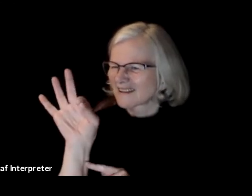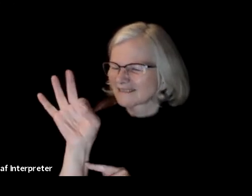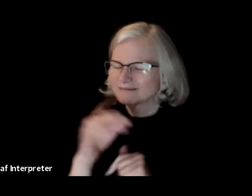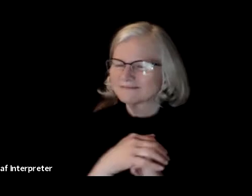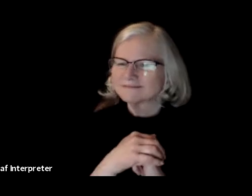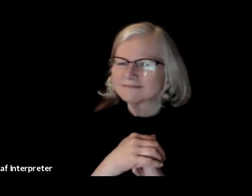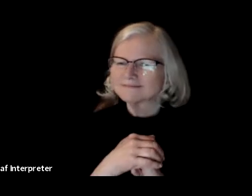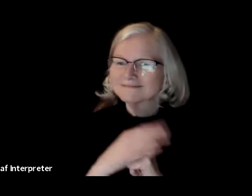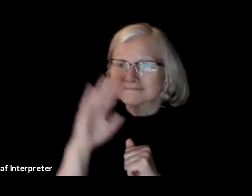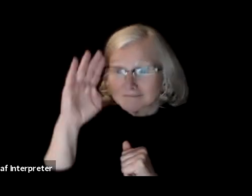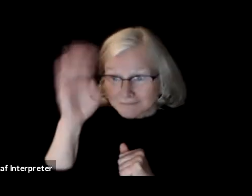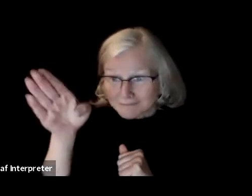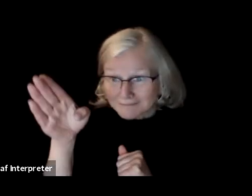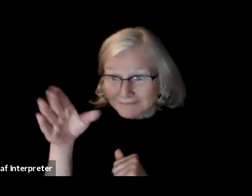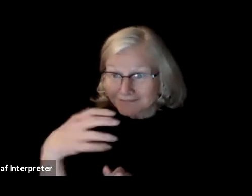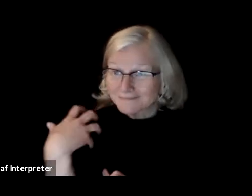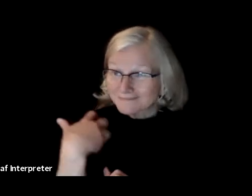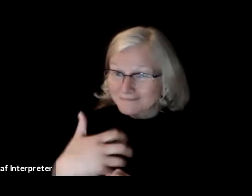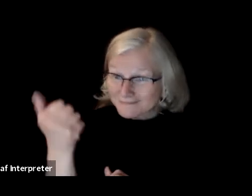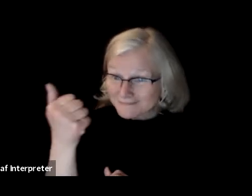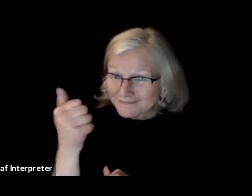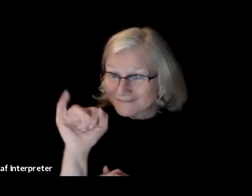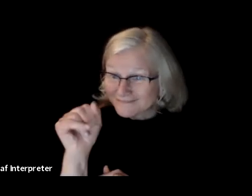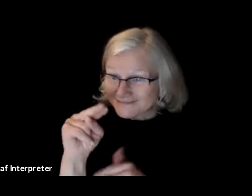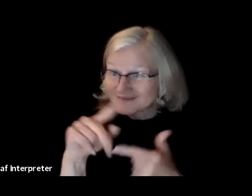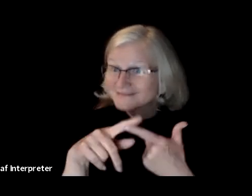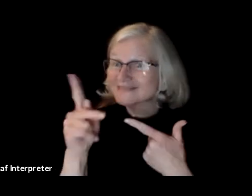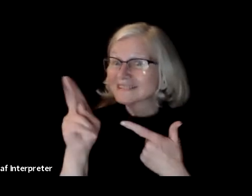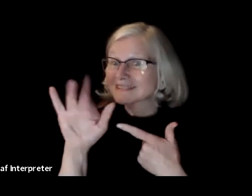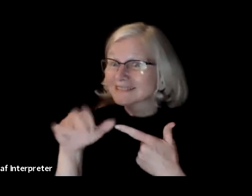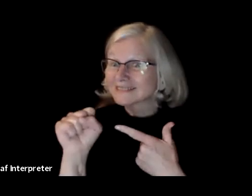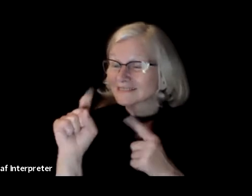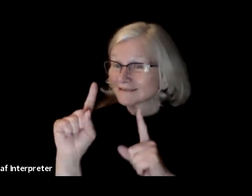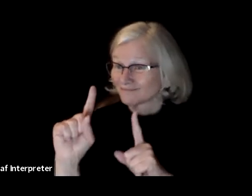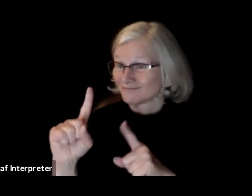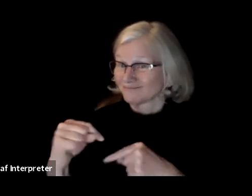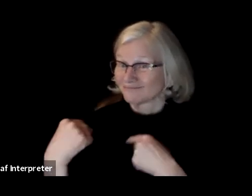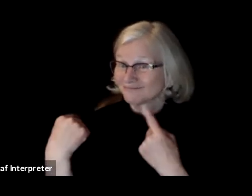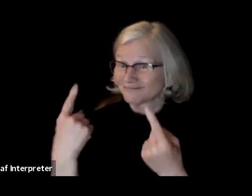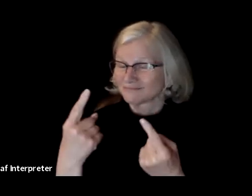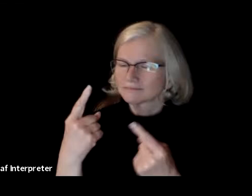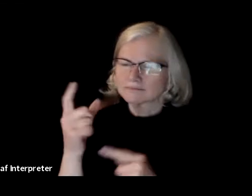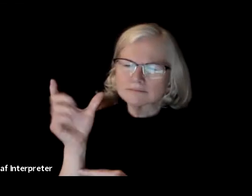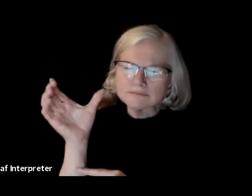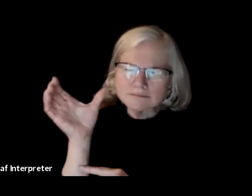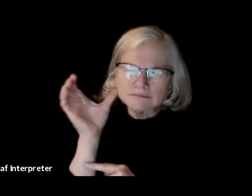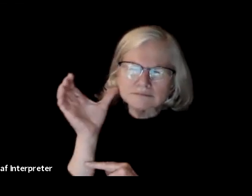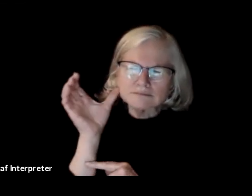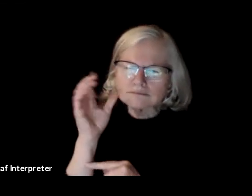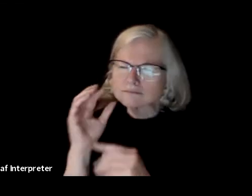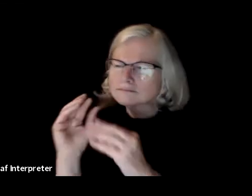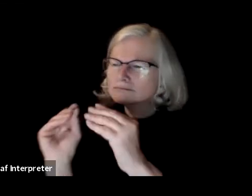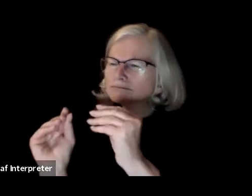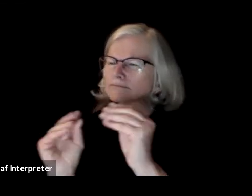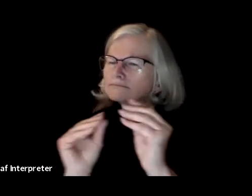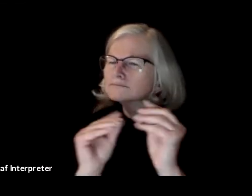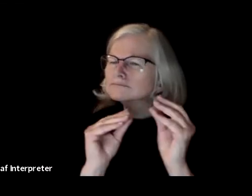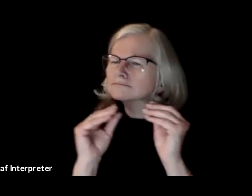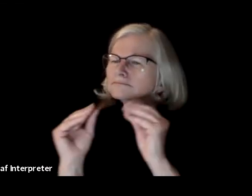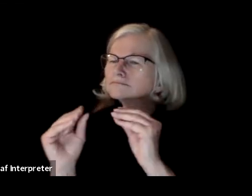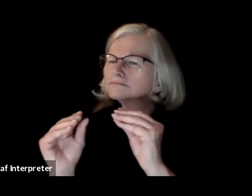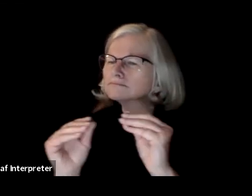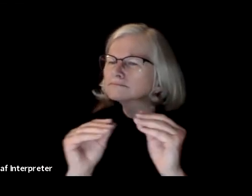and Chris. For weeks now, we have heard chatter that March 29th, the week of